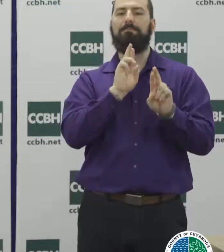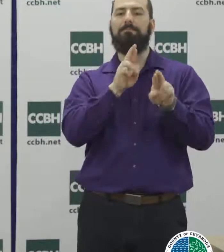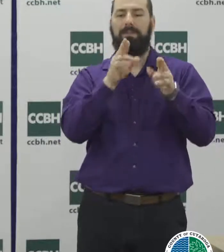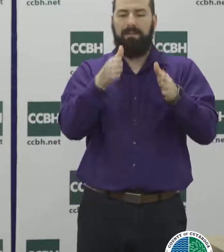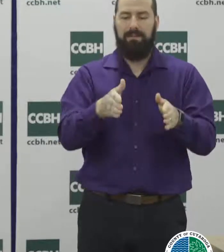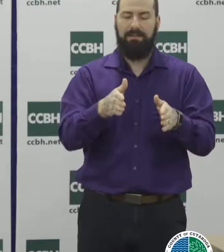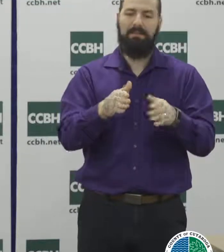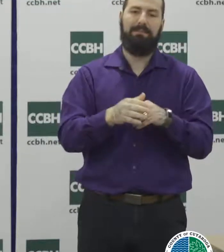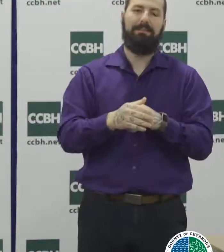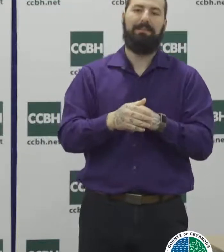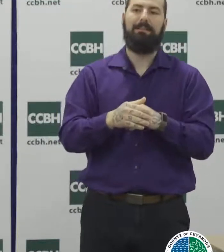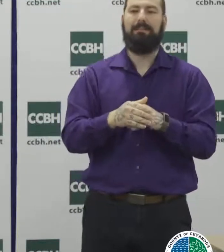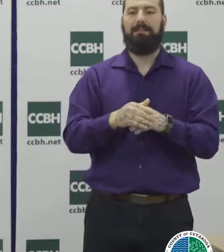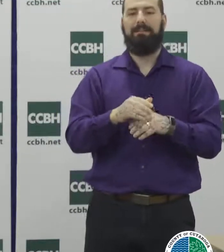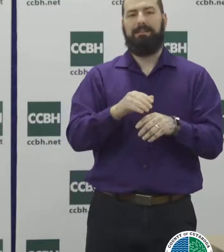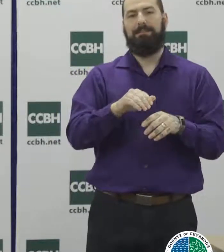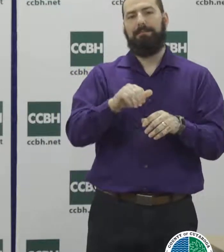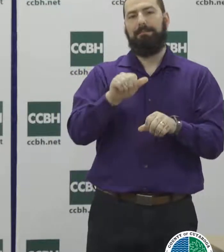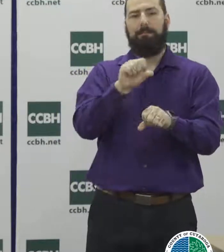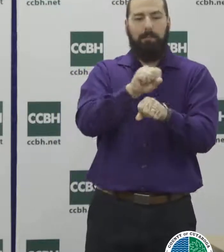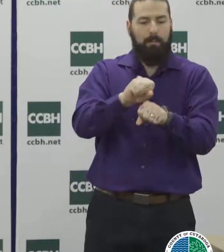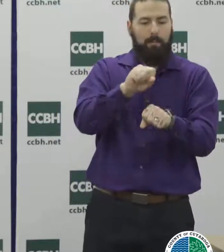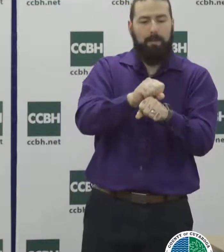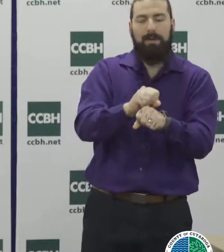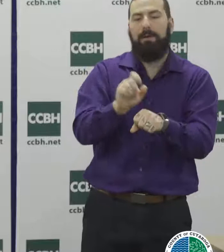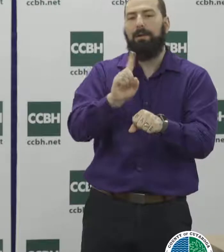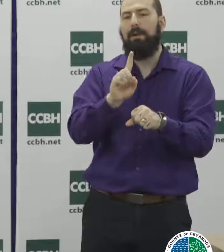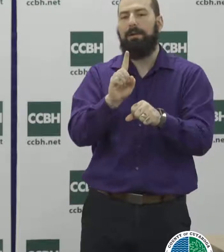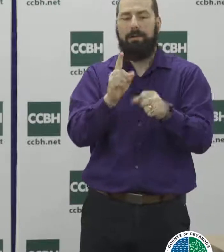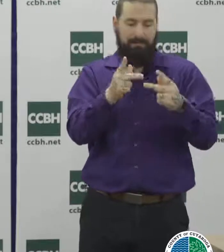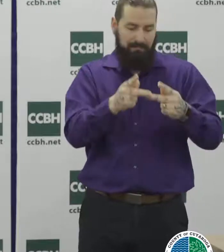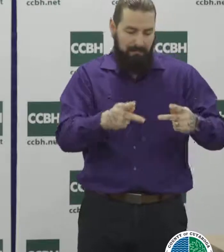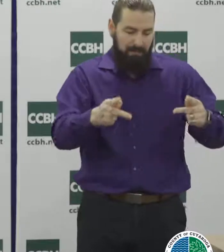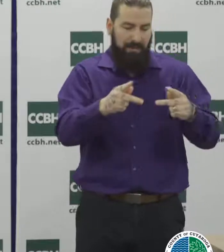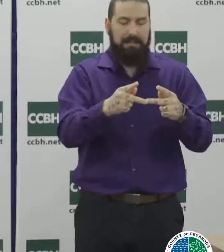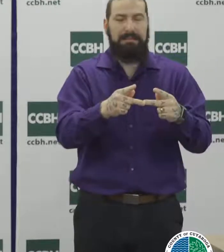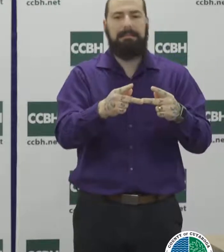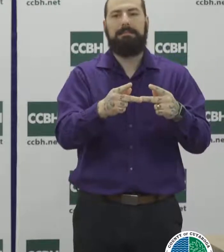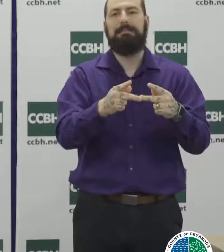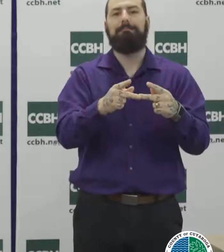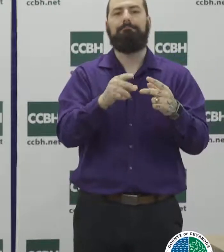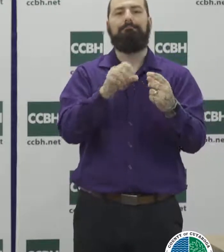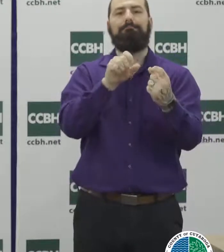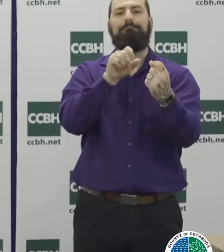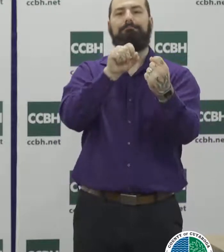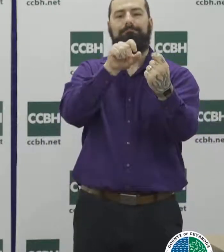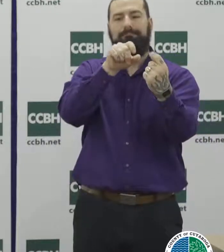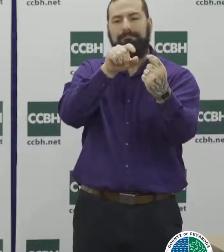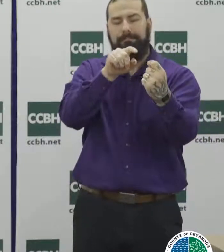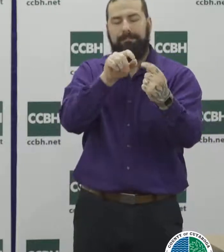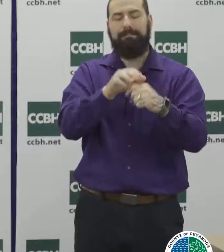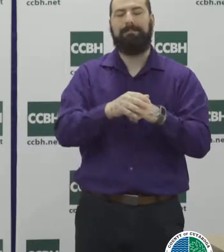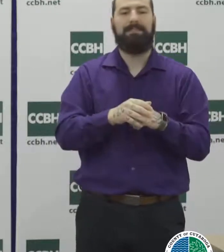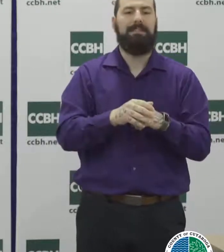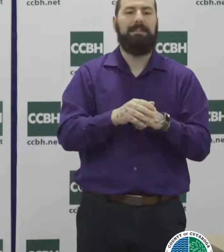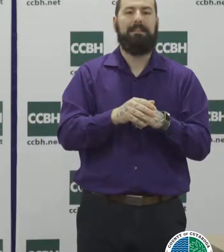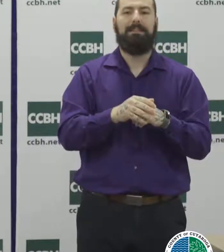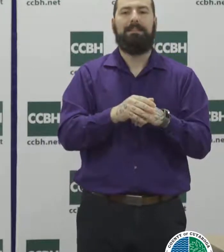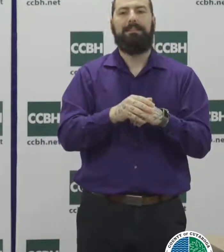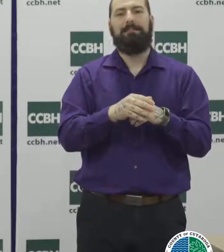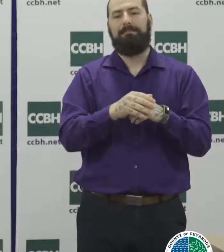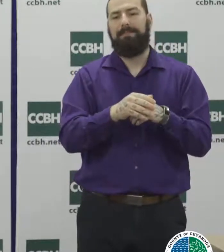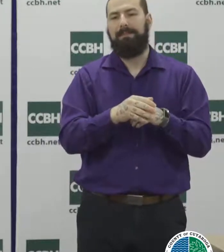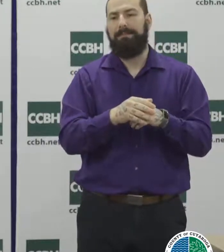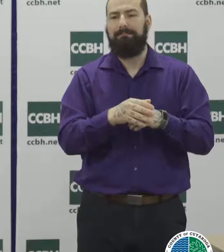workers, people that are working in places that provide our telecommunications, handle our treatment of our